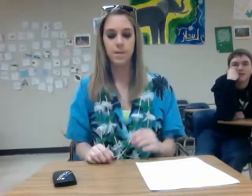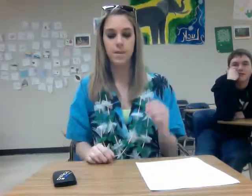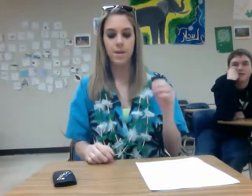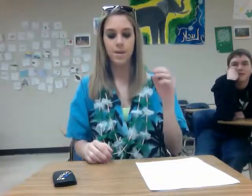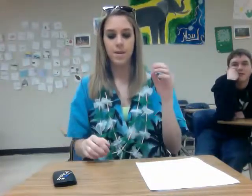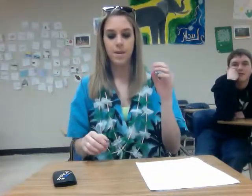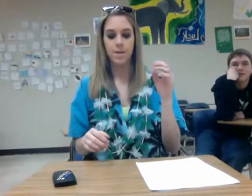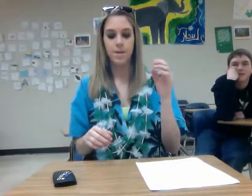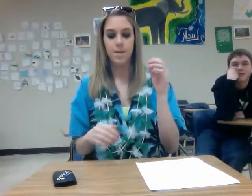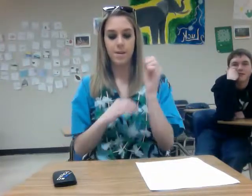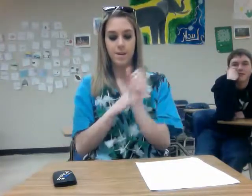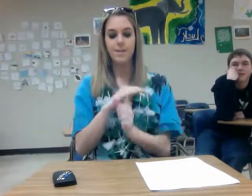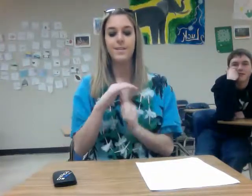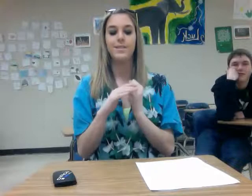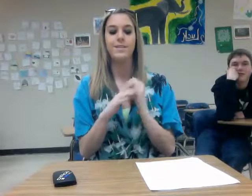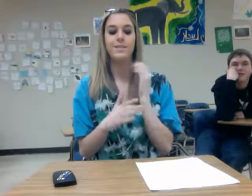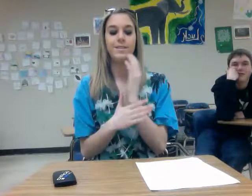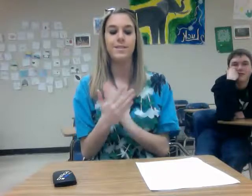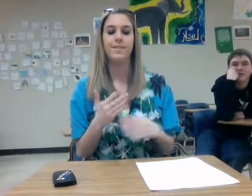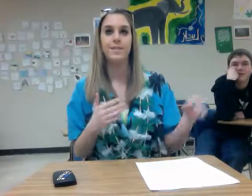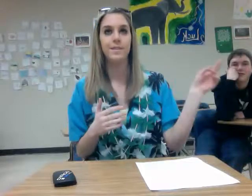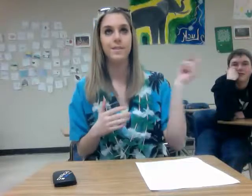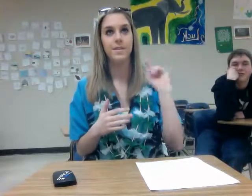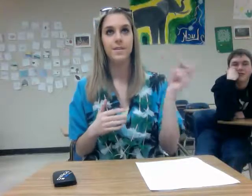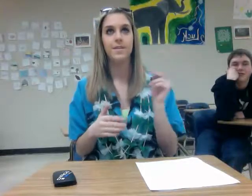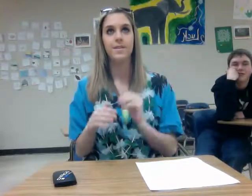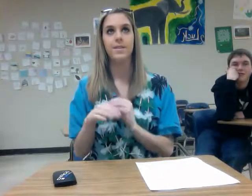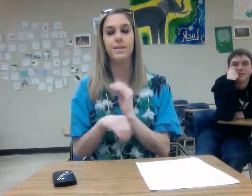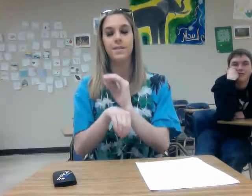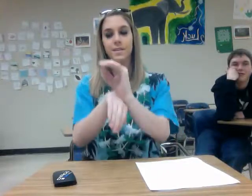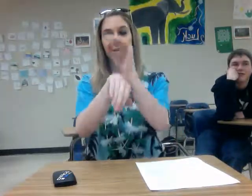i'm not somewhere in the